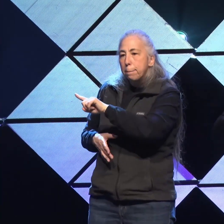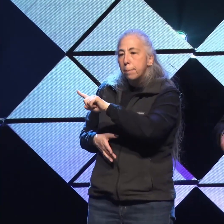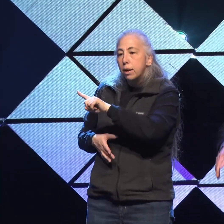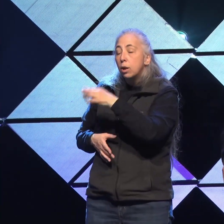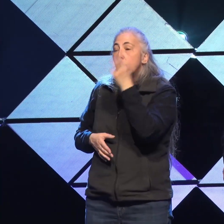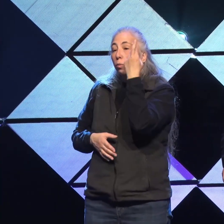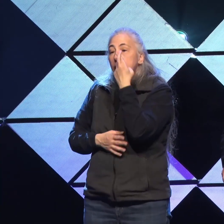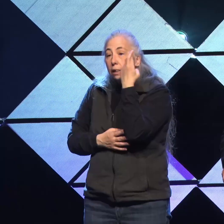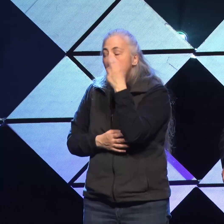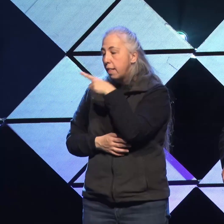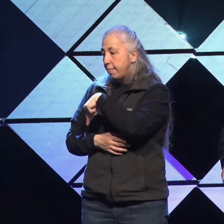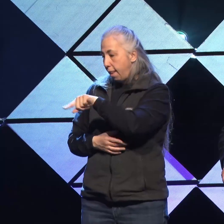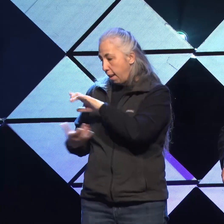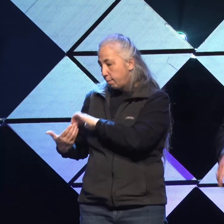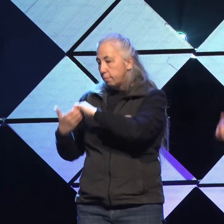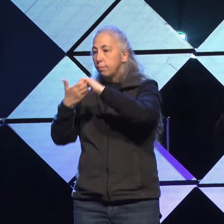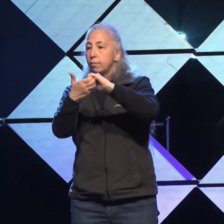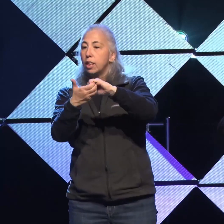with Rome,